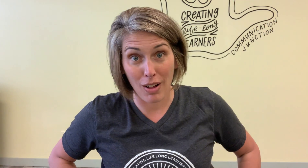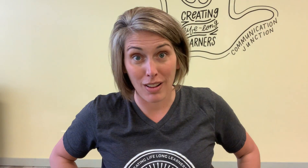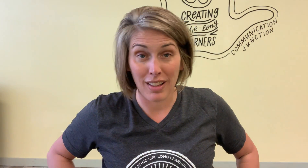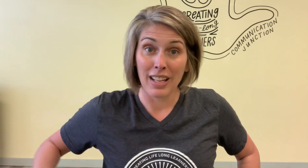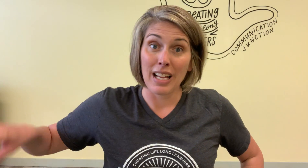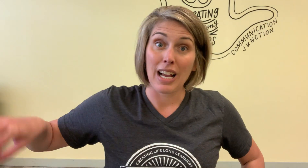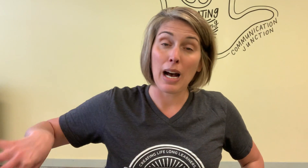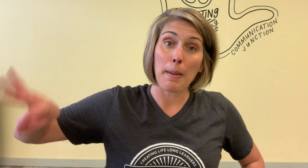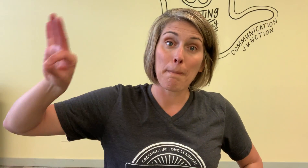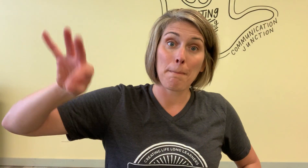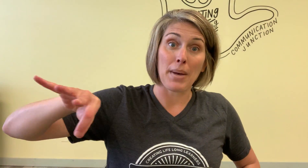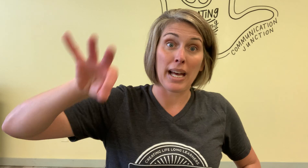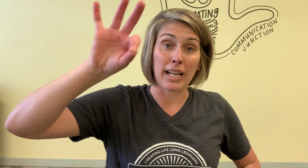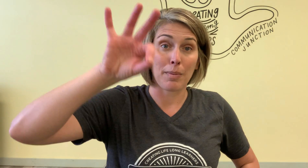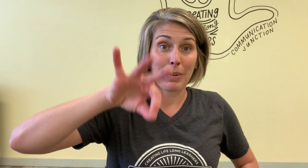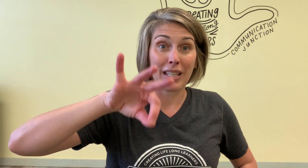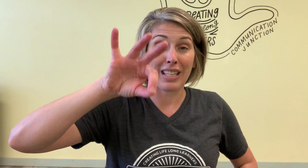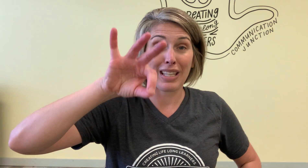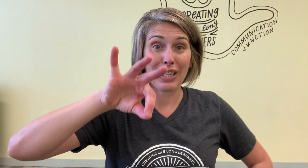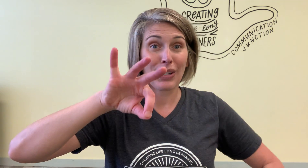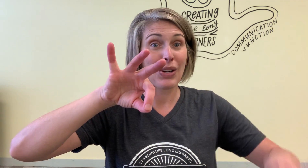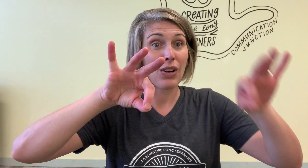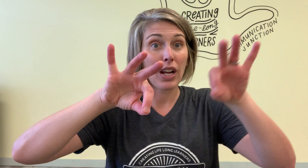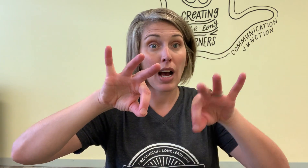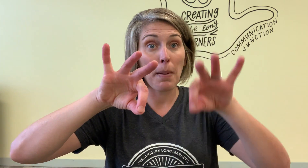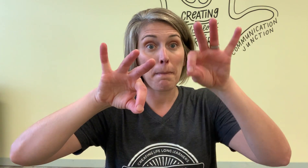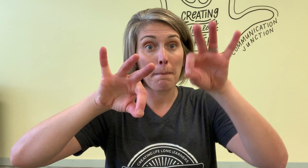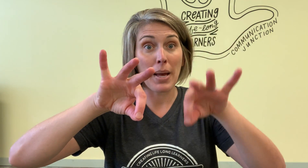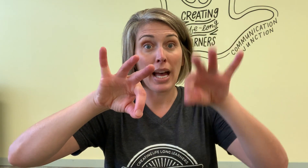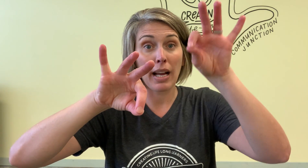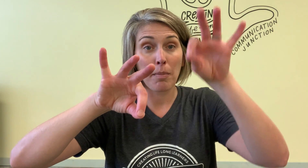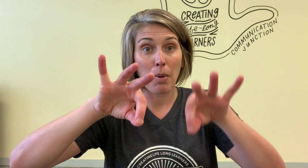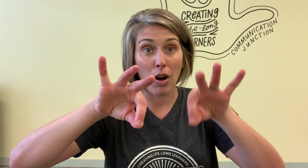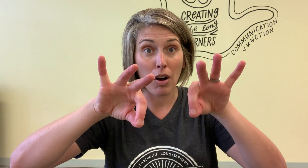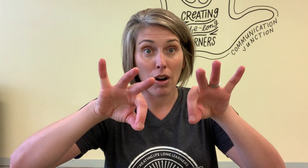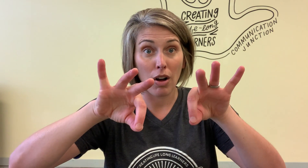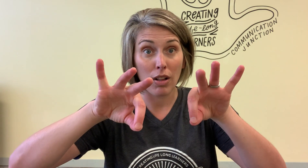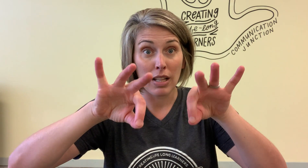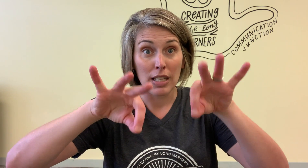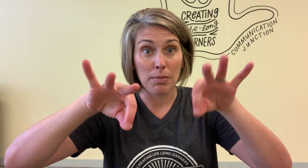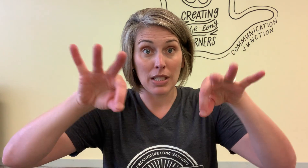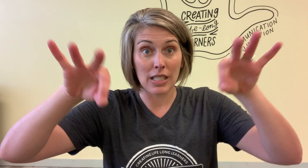Paul. Come back, Peter, come back, Paul.